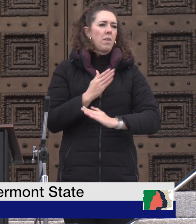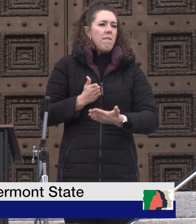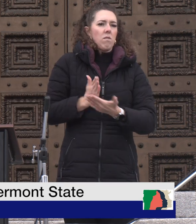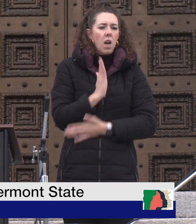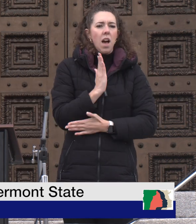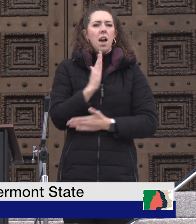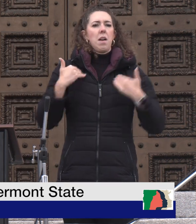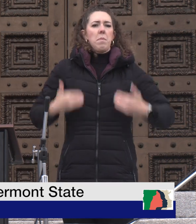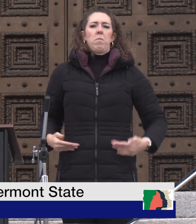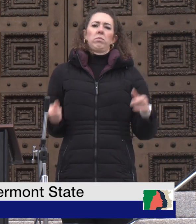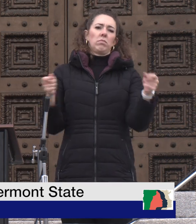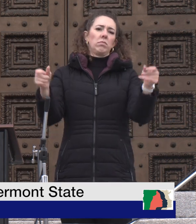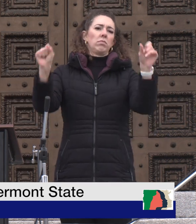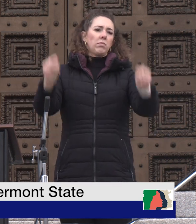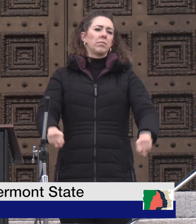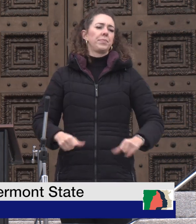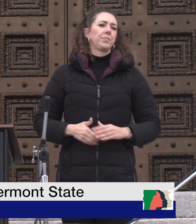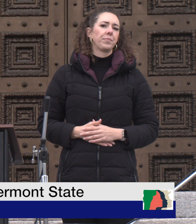control their own bodies.